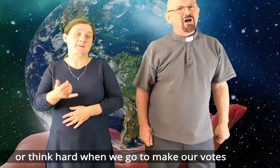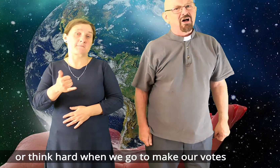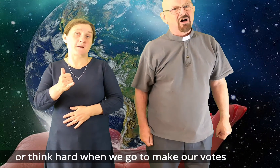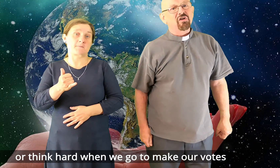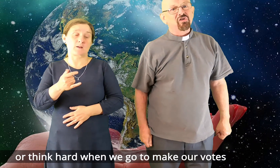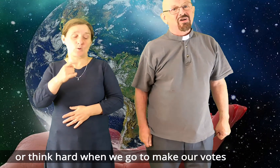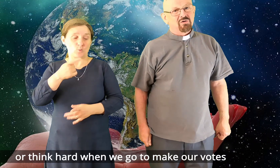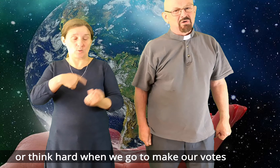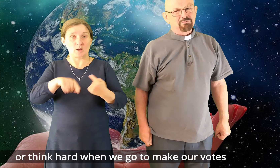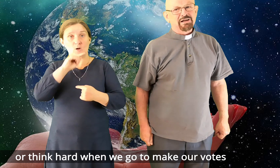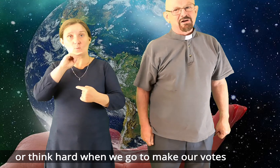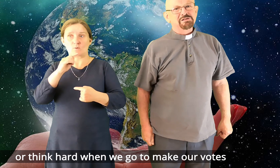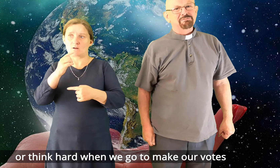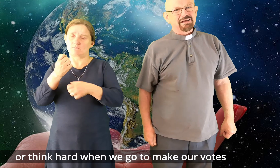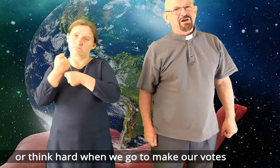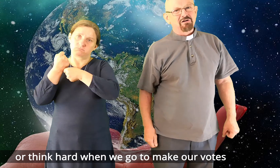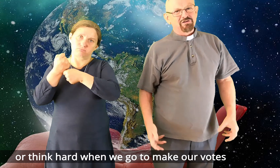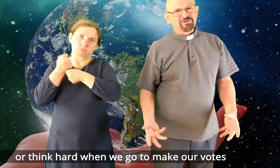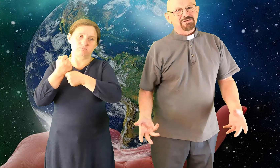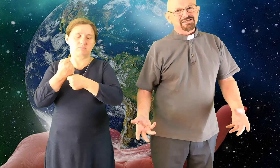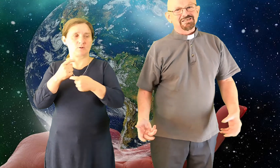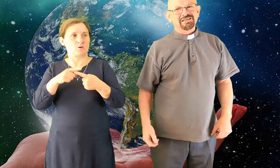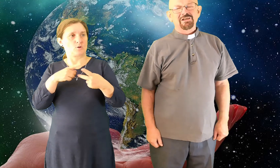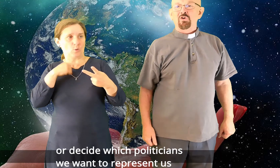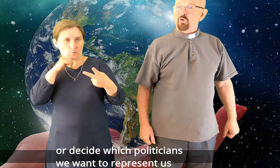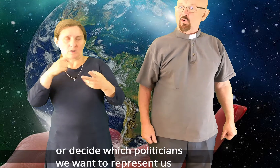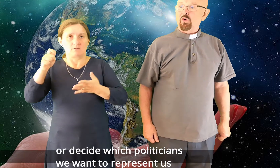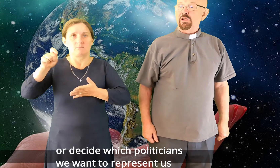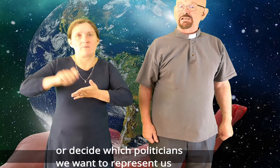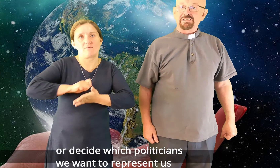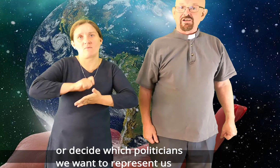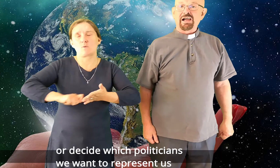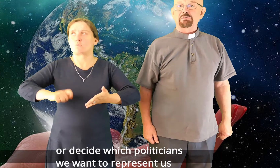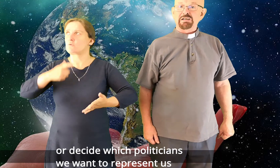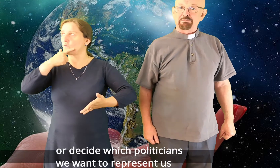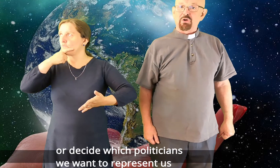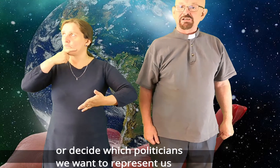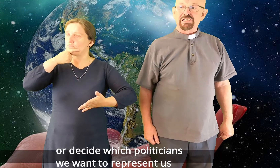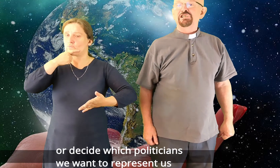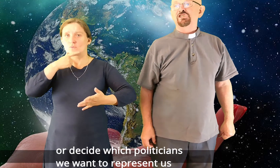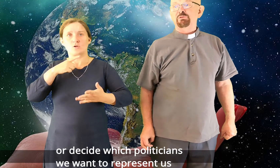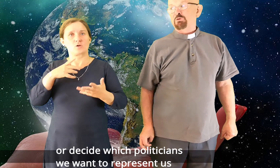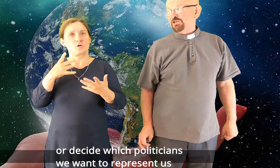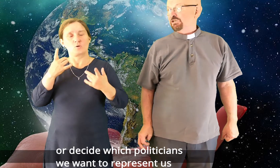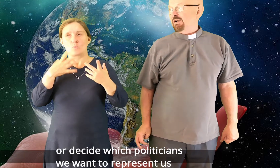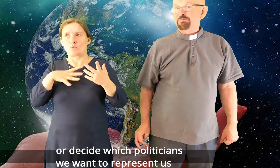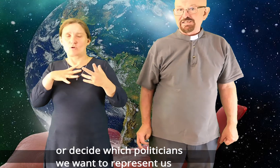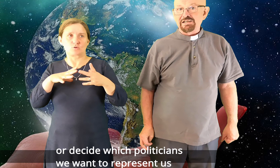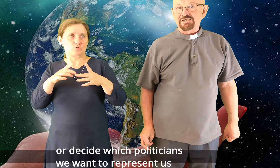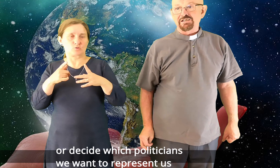hard when we go to make our votes or decide which politicians we want to represent us.